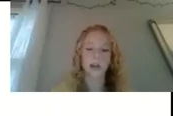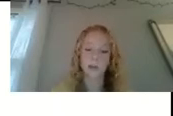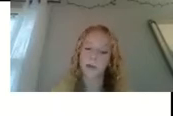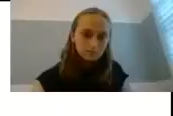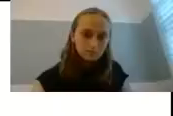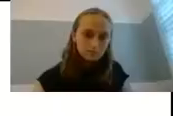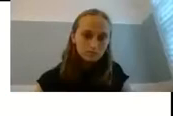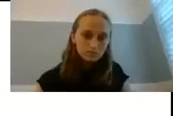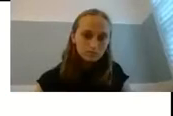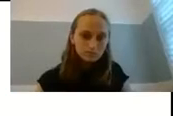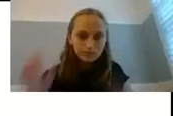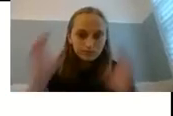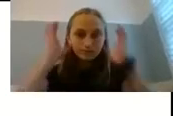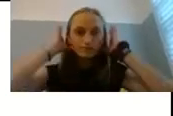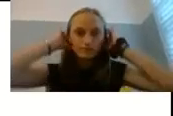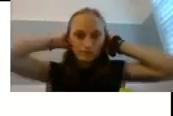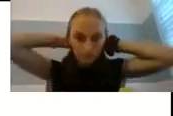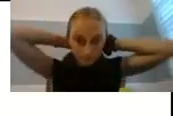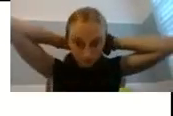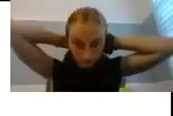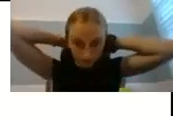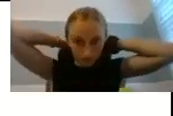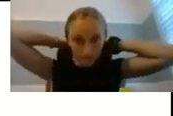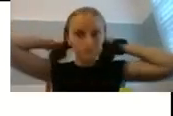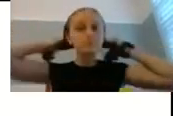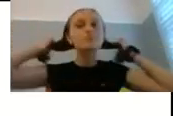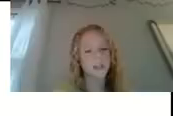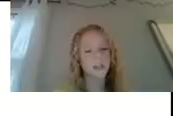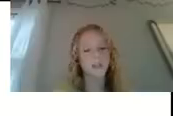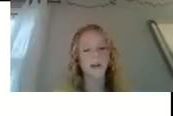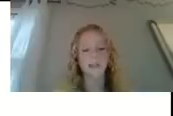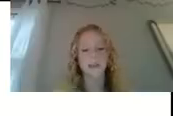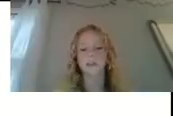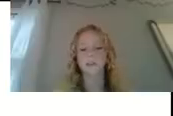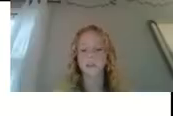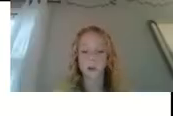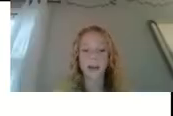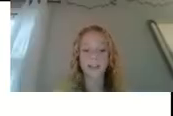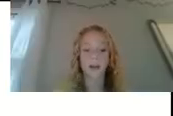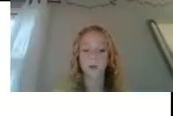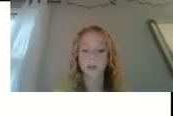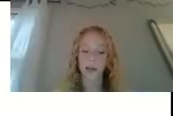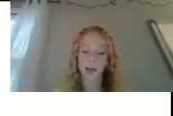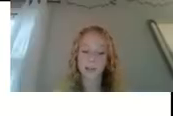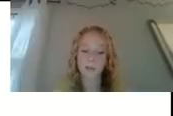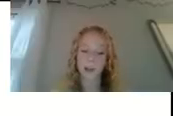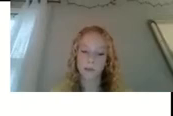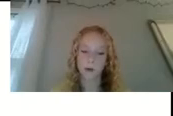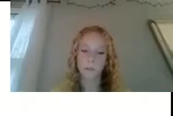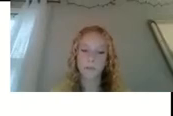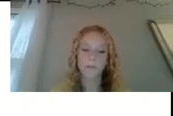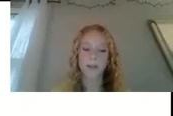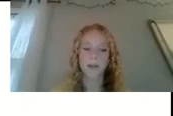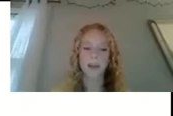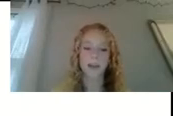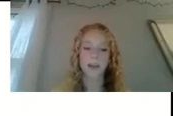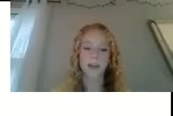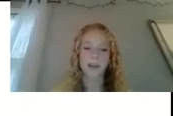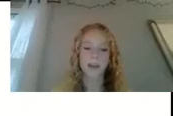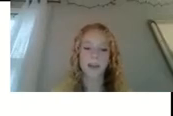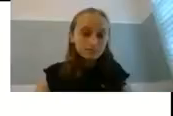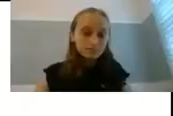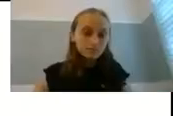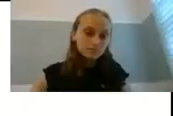to another publication company known today as scholastic unfortunately scholastic scholastic was not as faithful and began